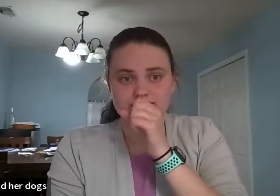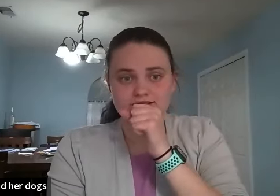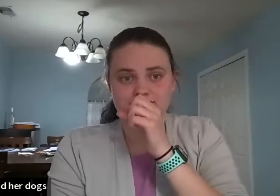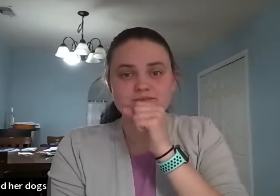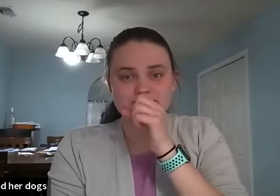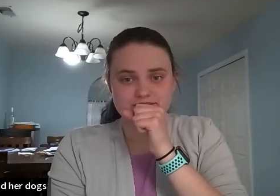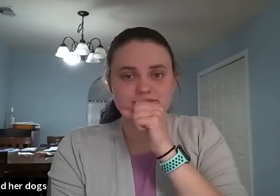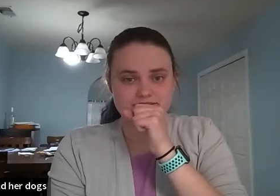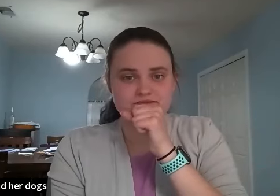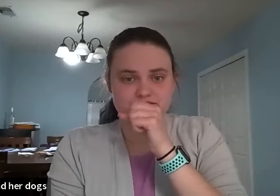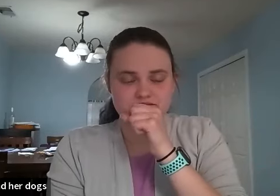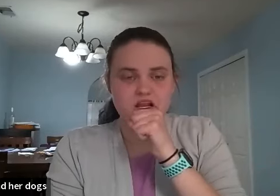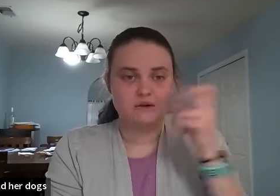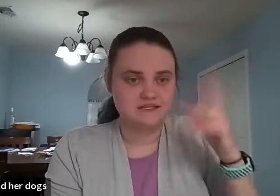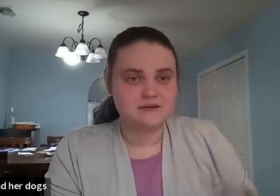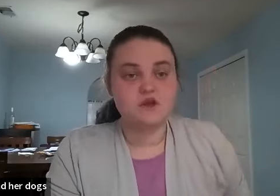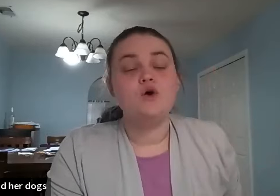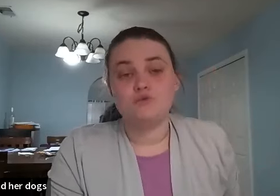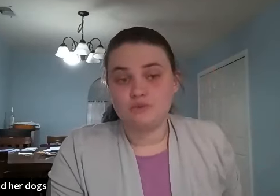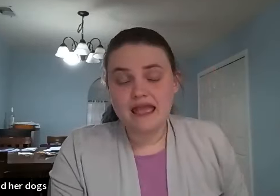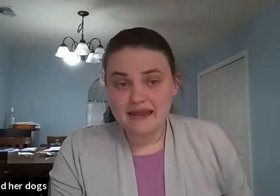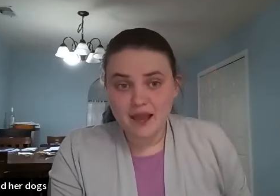Orange. Mm-hmm. Oh, I skipped